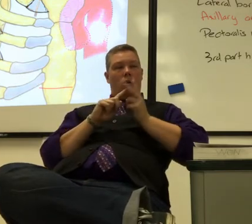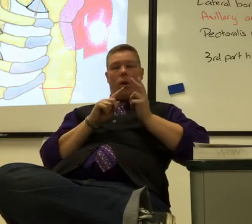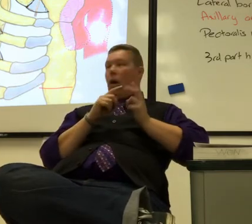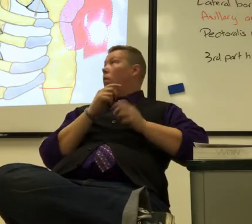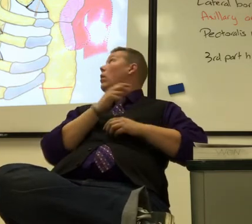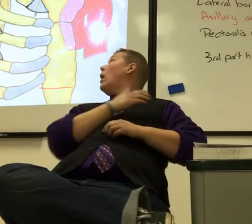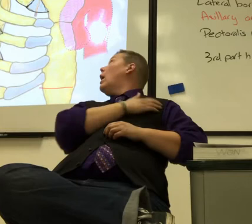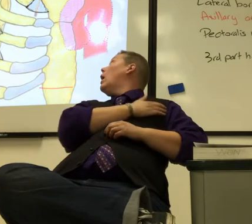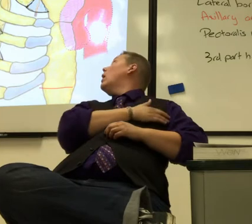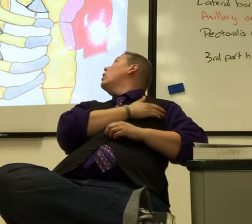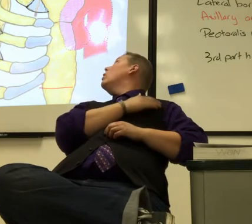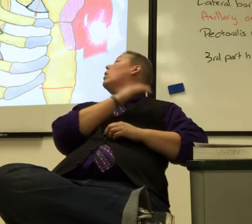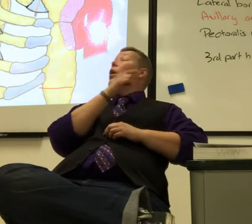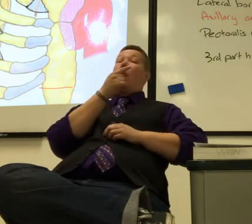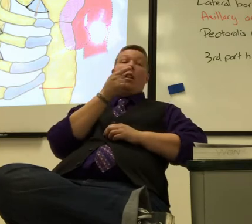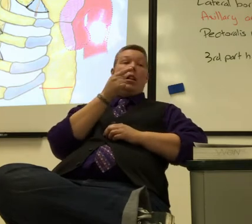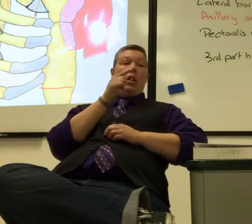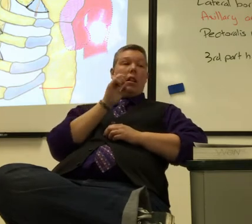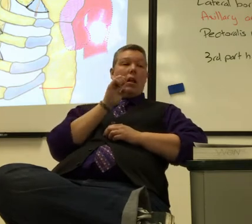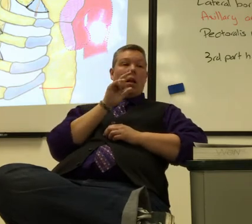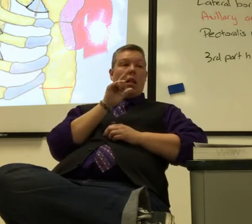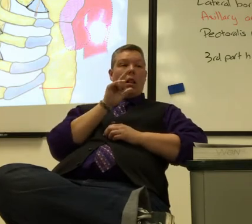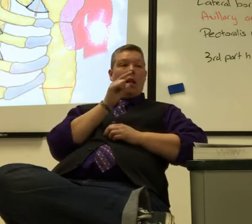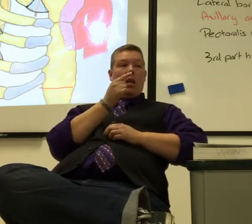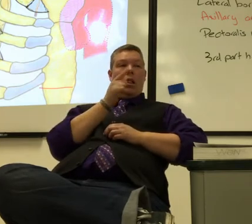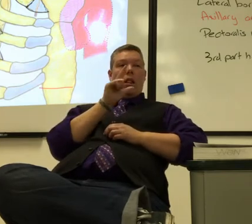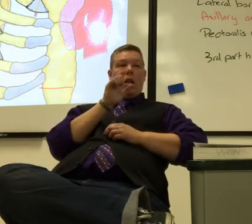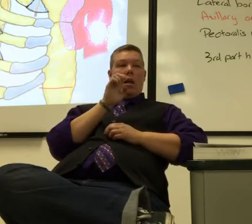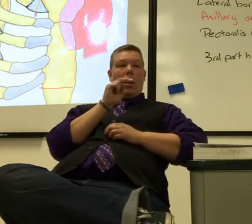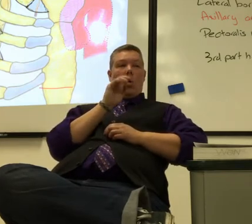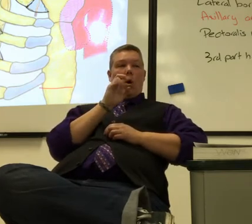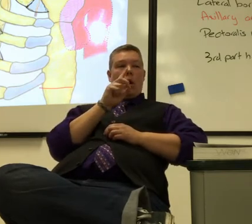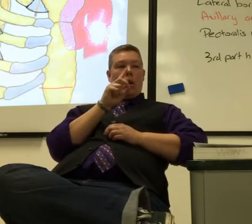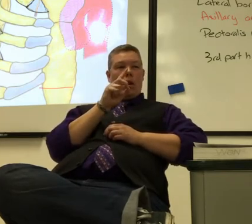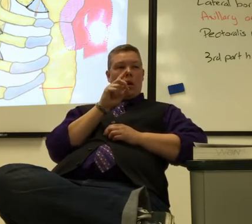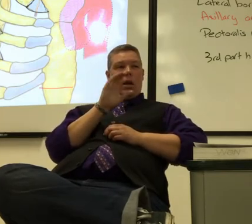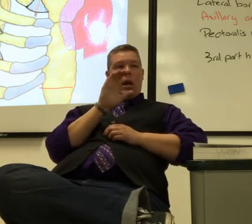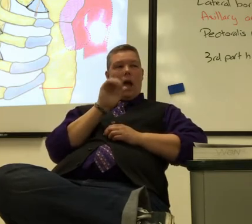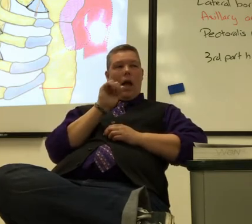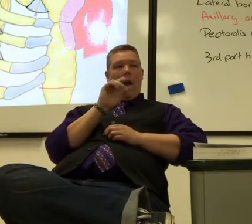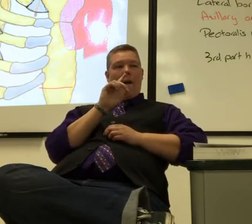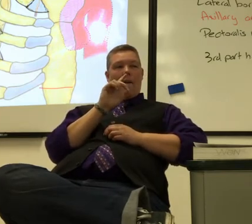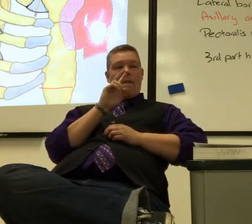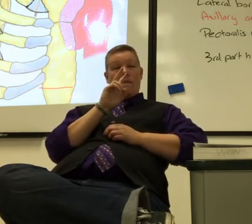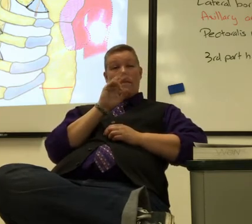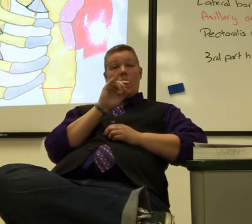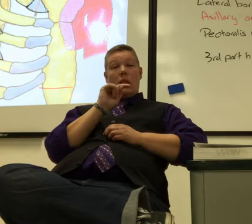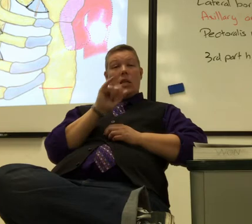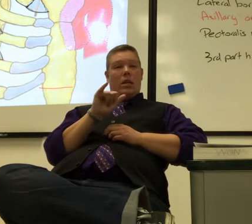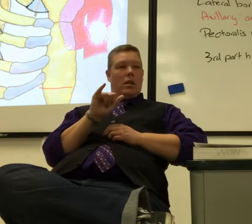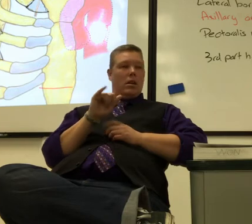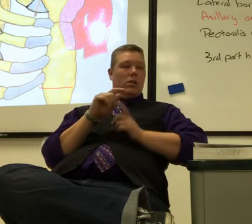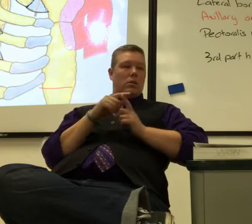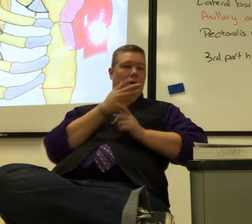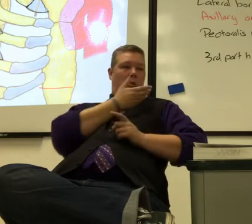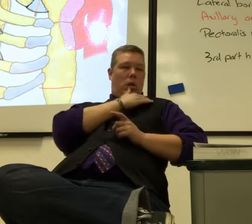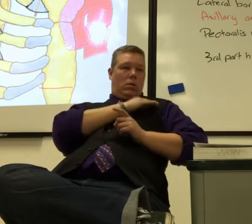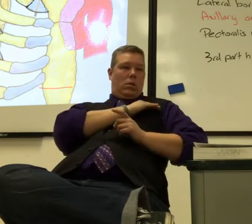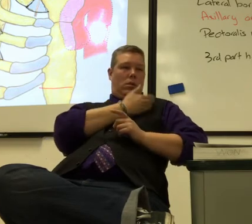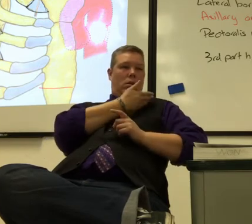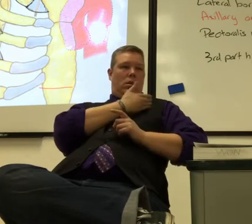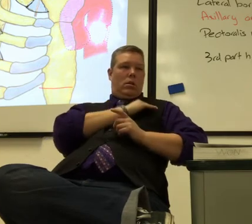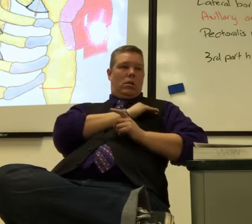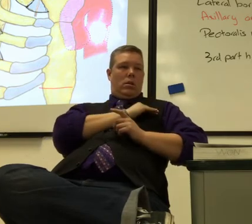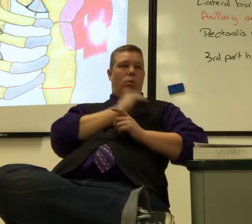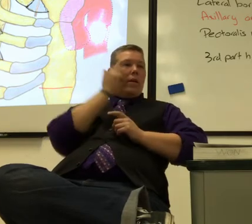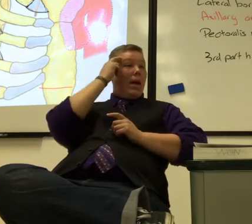And in anatomy, right after you name the head, when the head ends, you name the neck, which is right around here. Just like you have the head, the